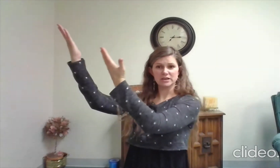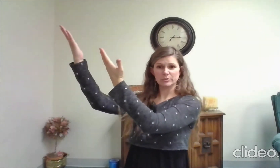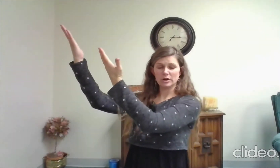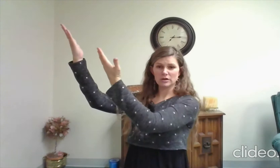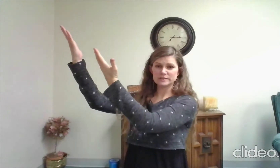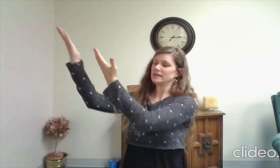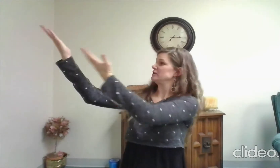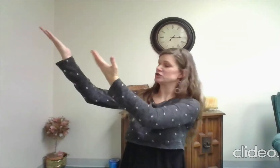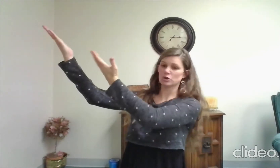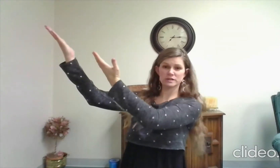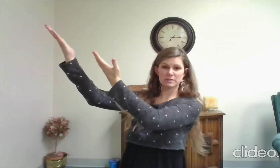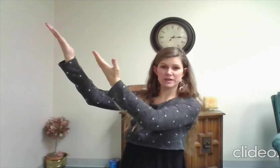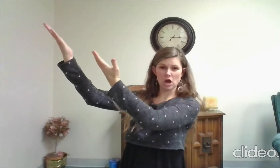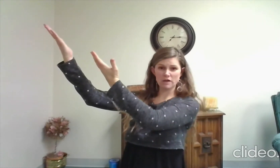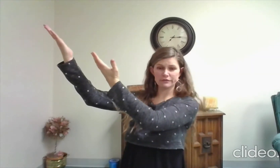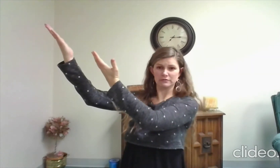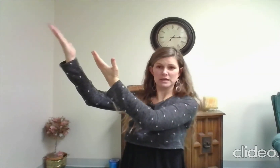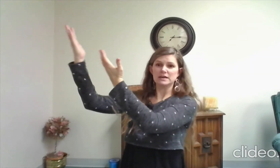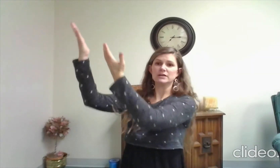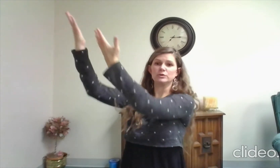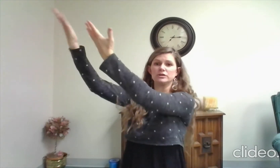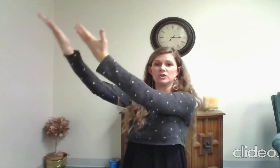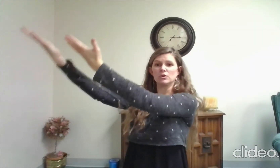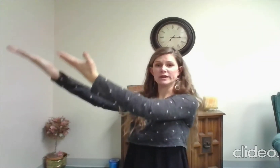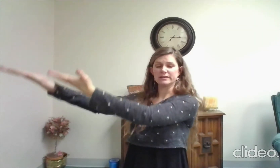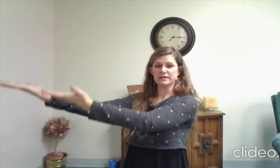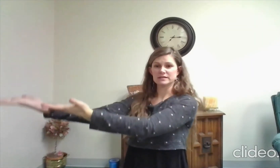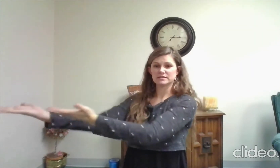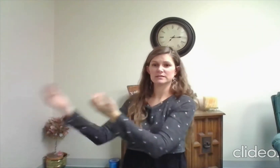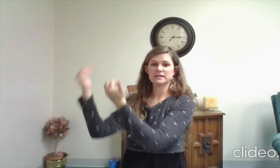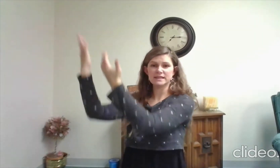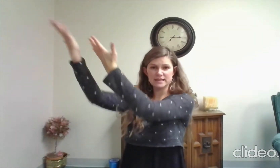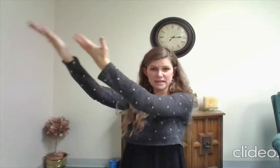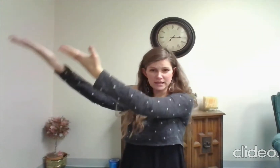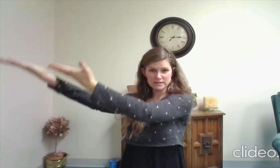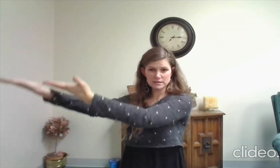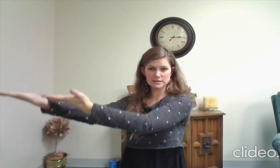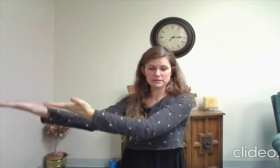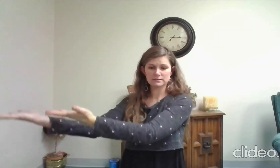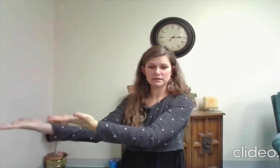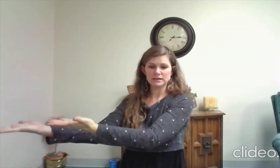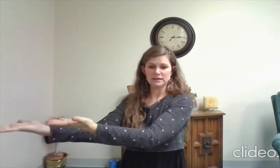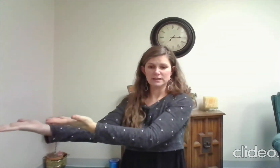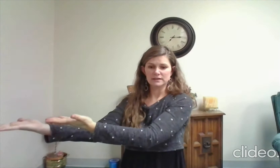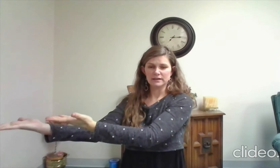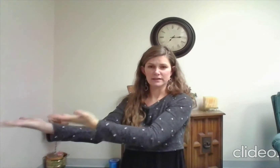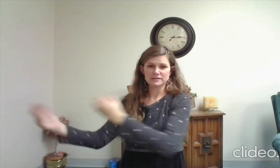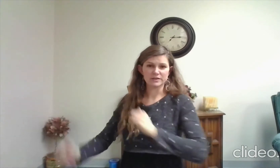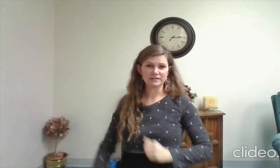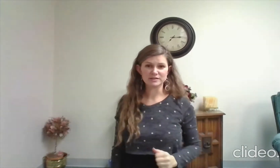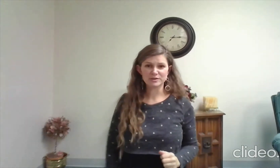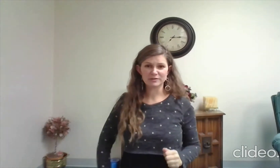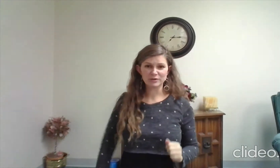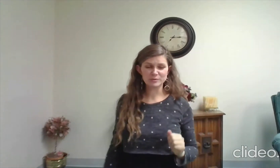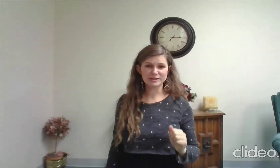your palms, kind of like you're showing something off, and we're going to go like this. He is, okay, so that let's do that those parts